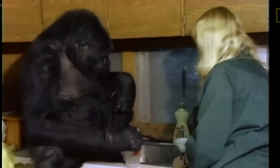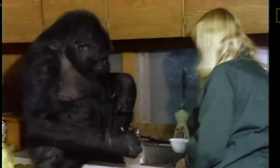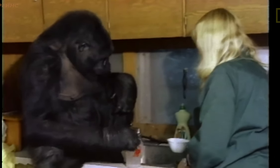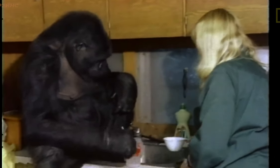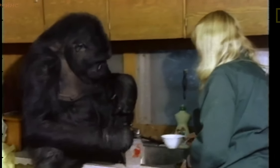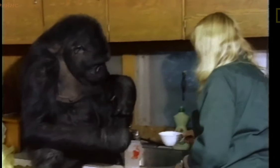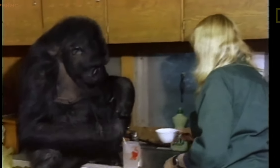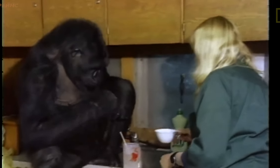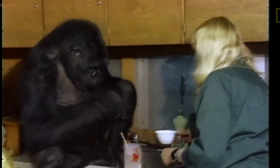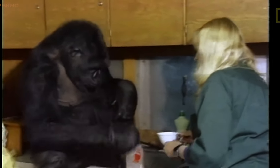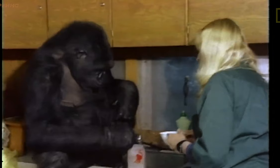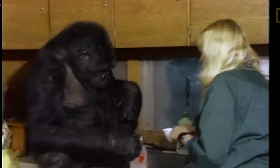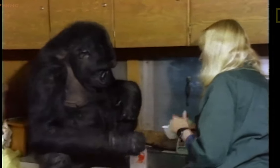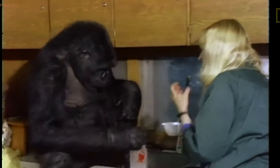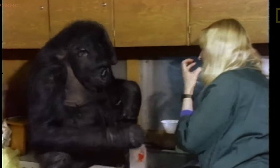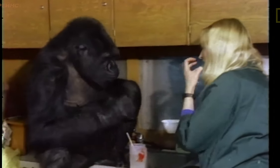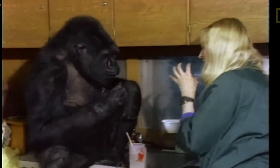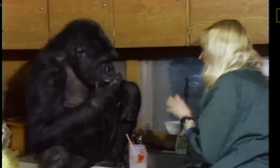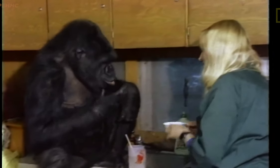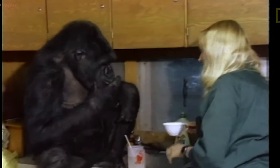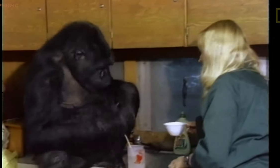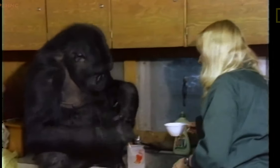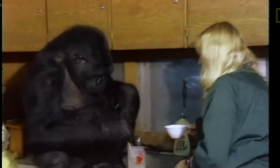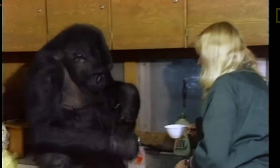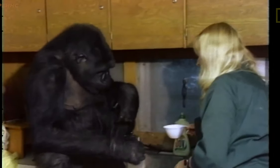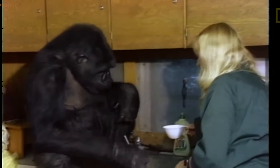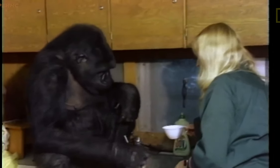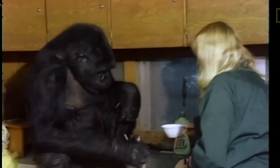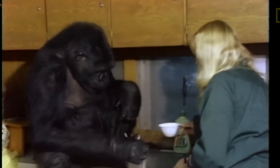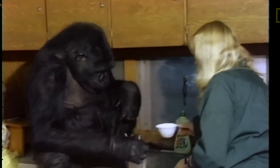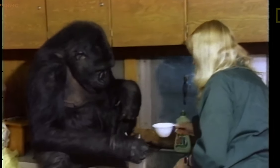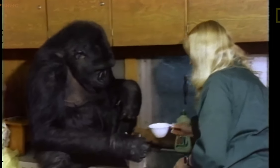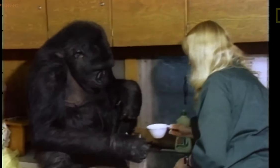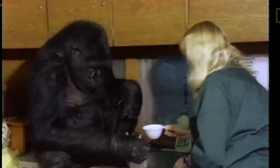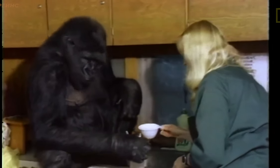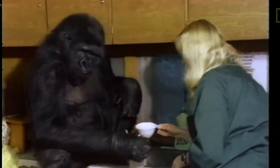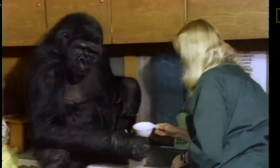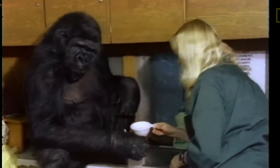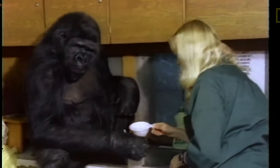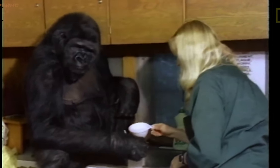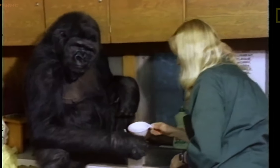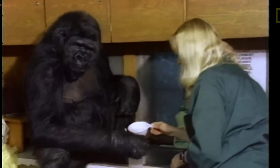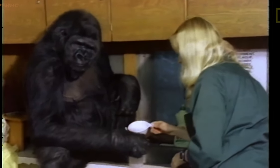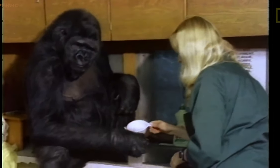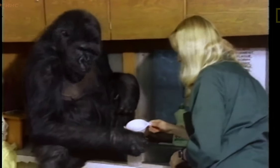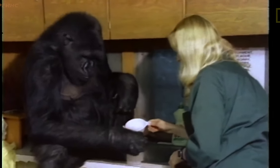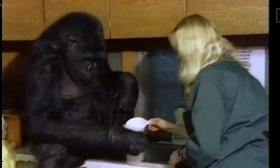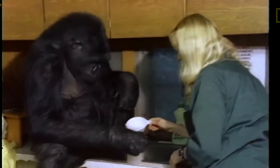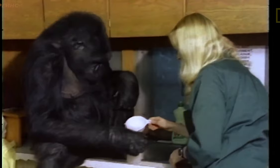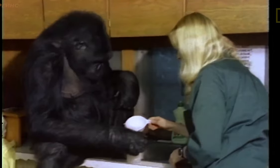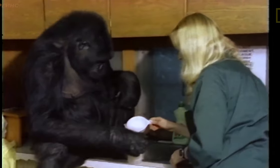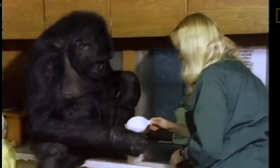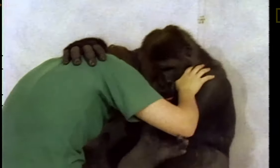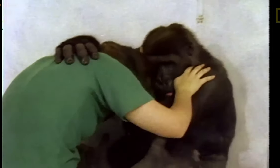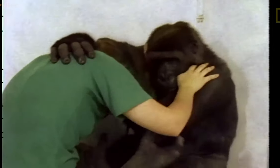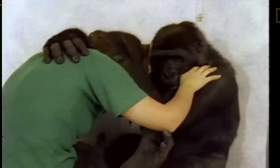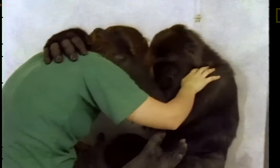and Penny developed a closer relationship, and Coco stopped being aloof. Penny was now able to teach her new signs more quickly by